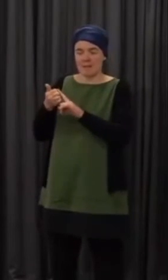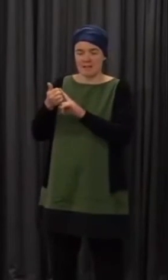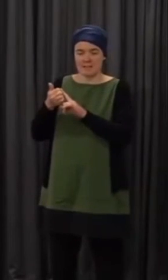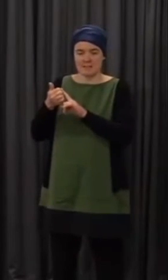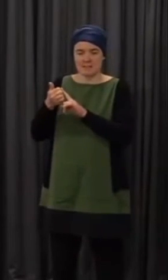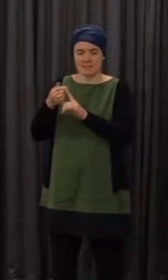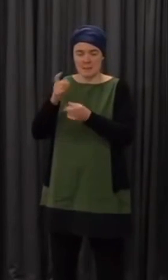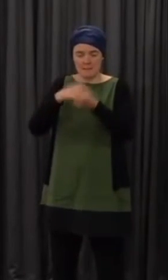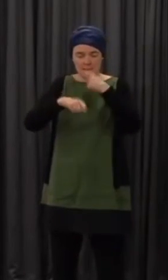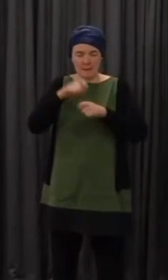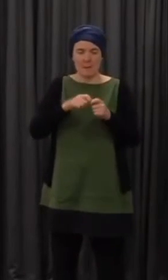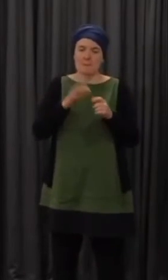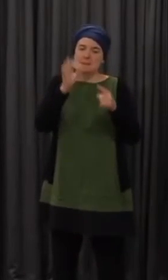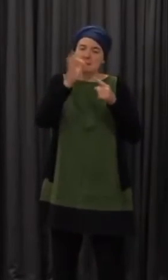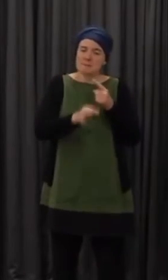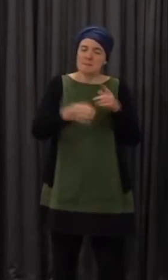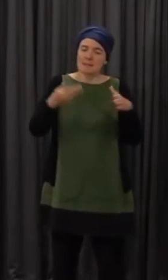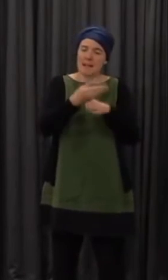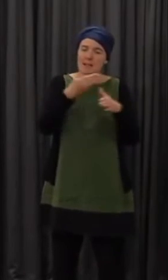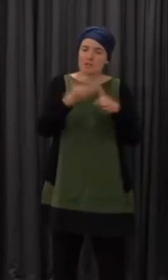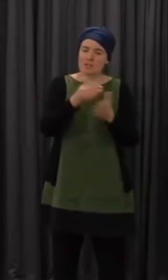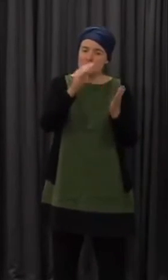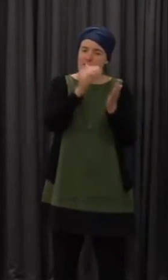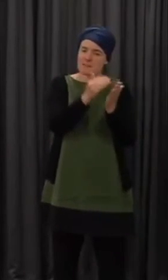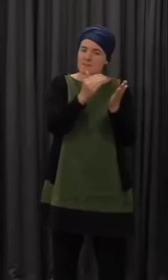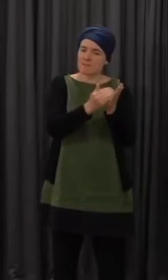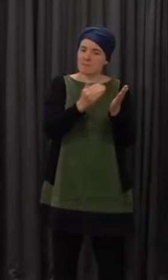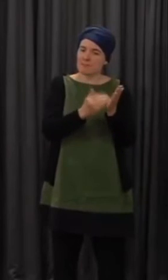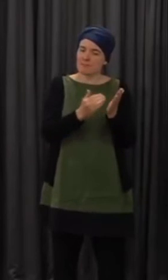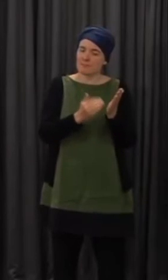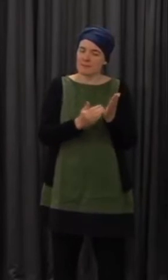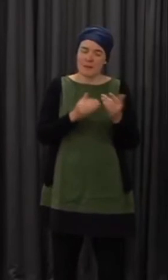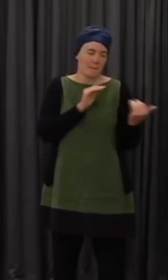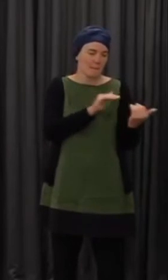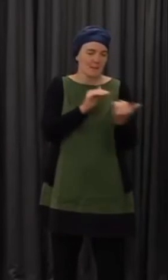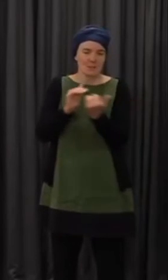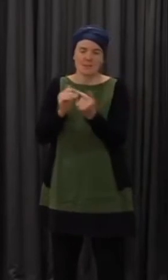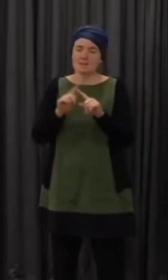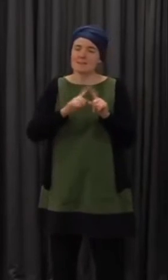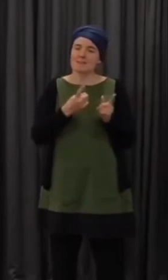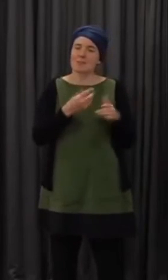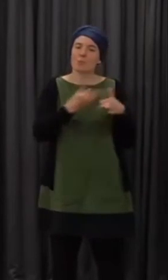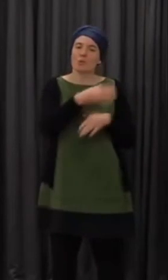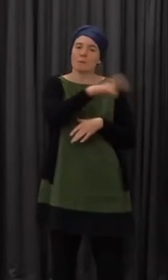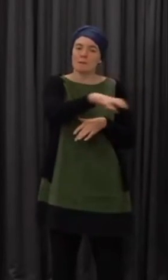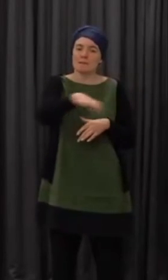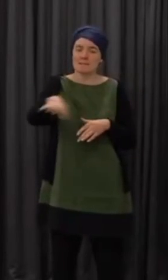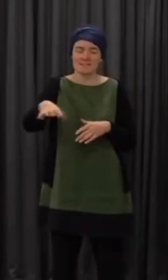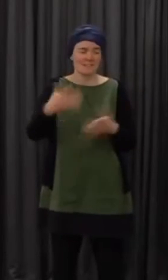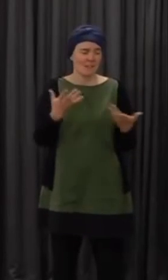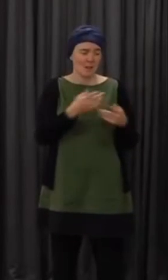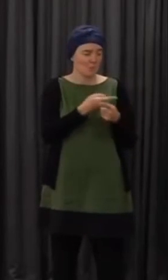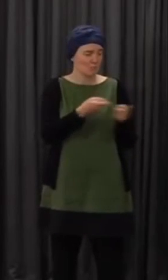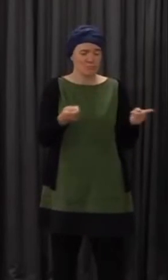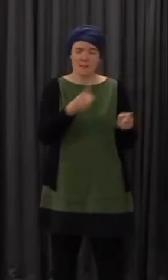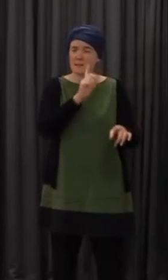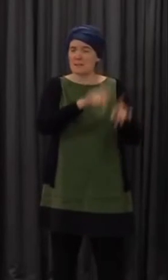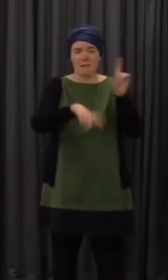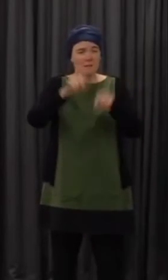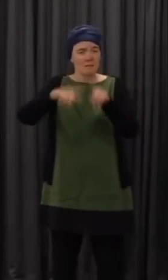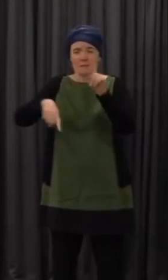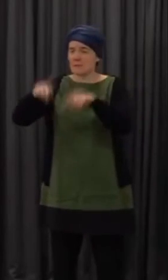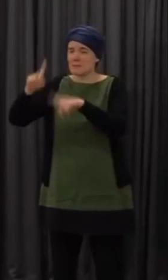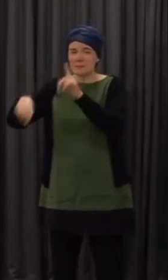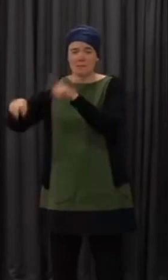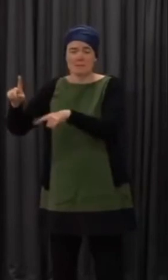more specific action in different workplaces, because workplaces vary enormously, and what you need to be able